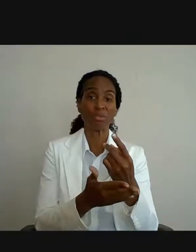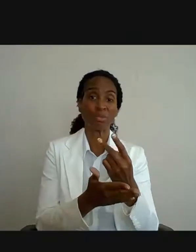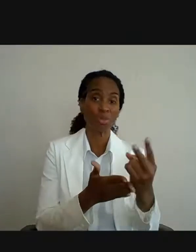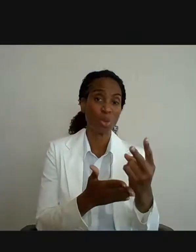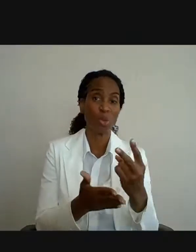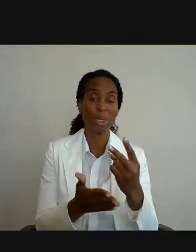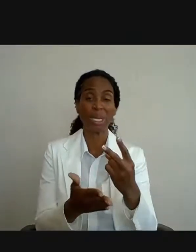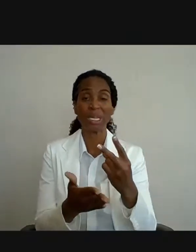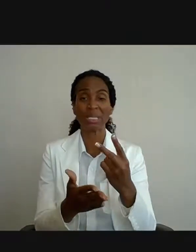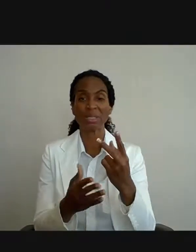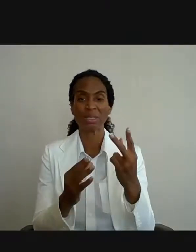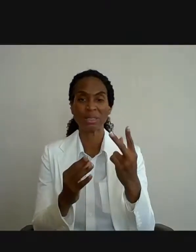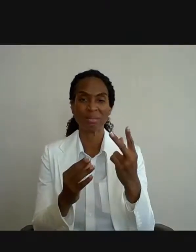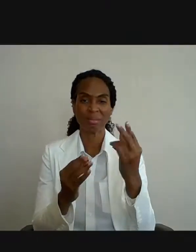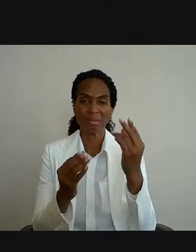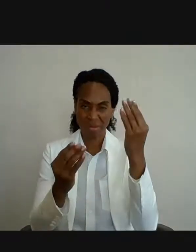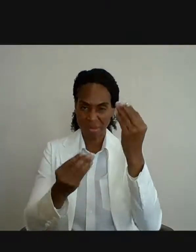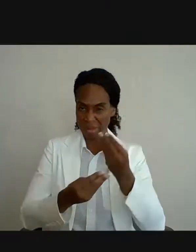some additional